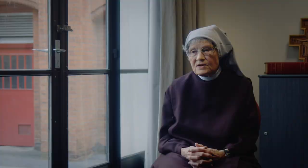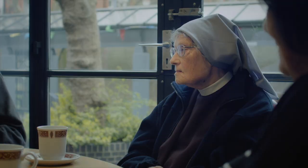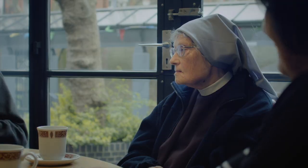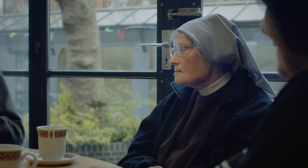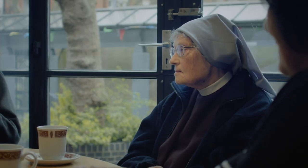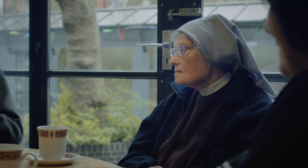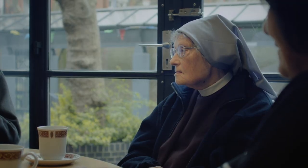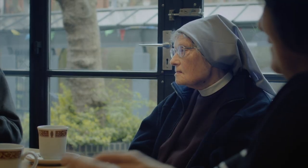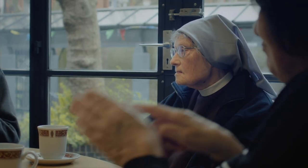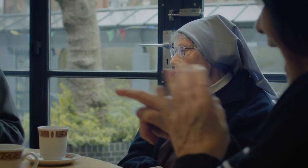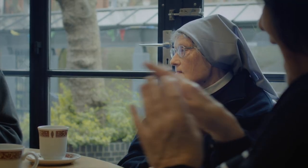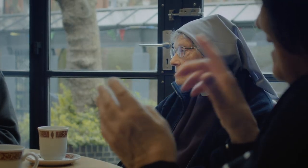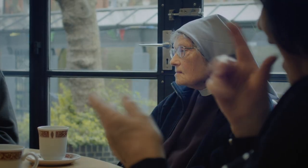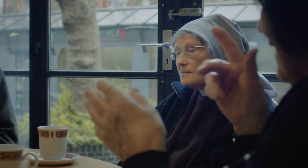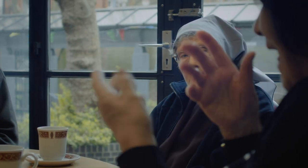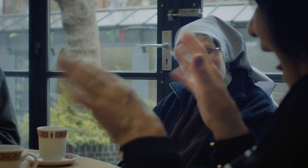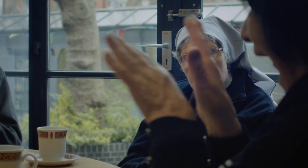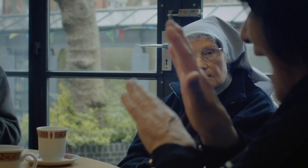for somebody who's deafened.